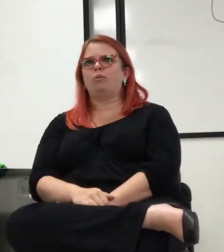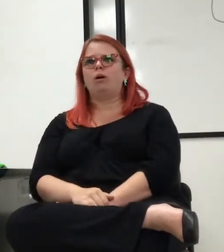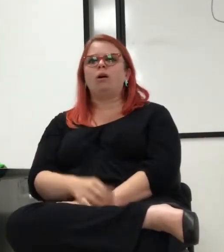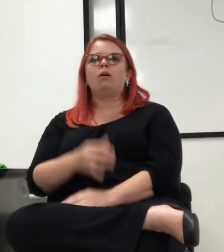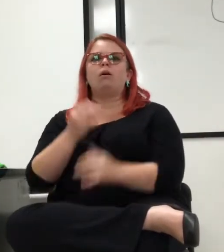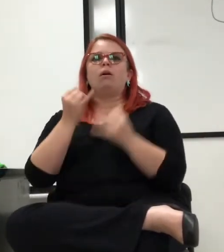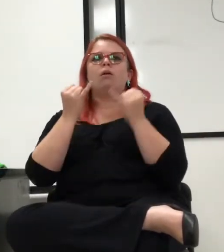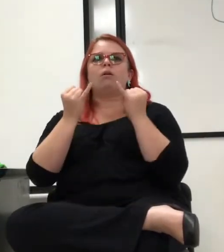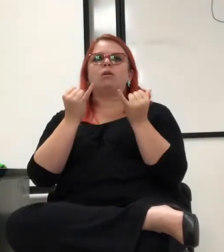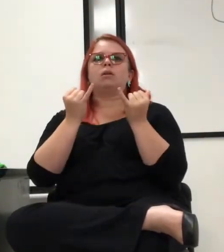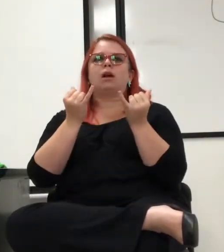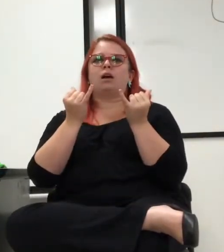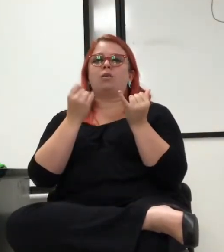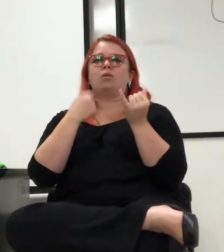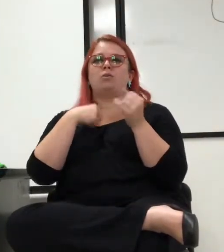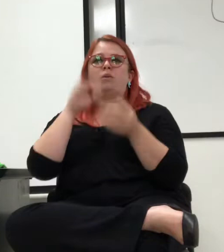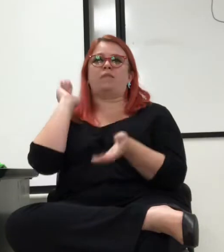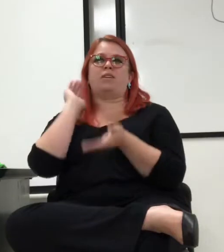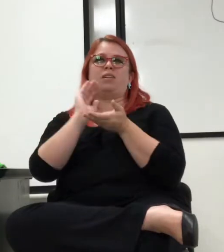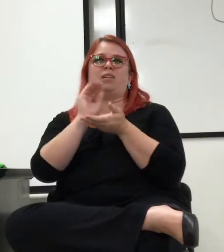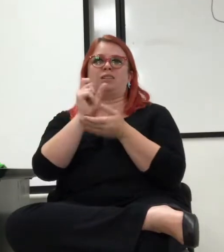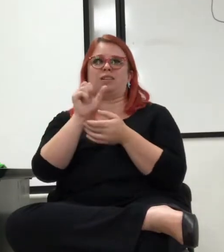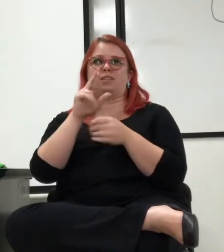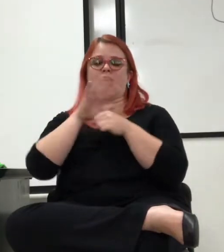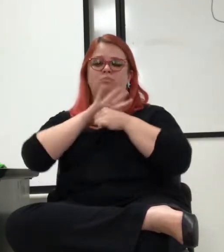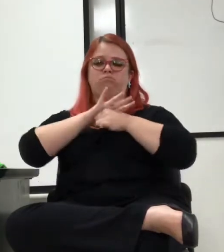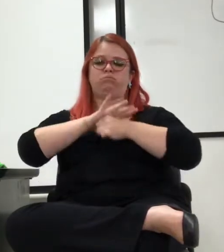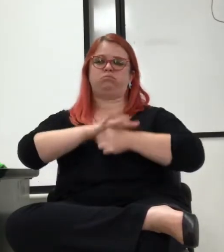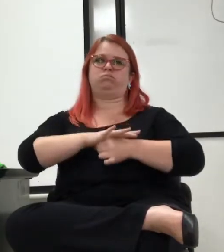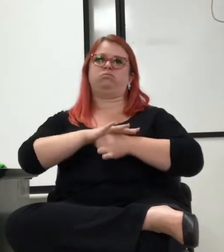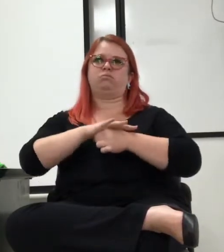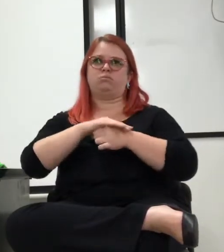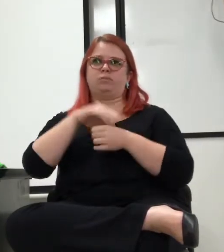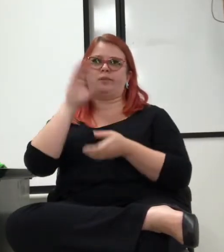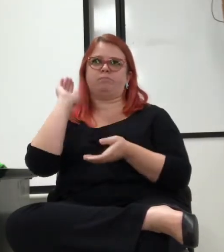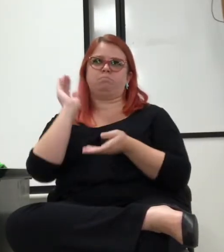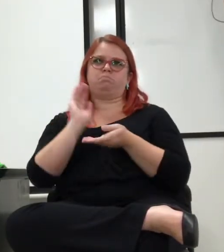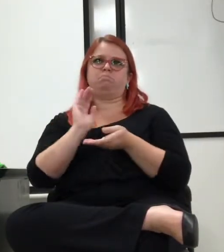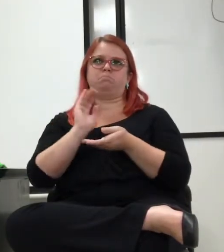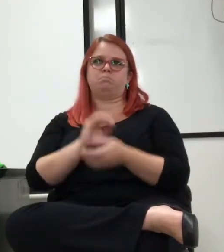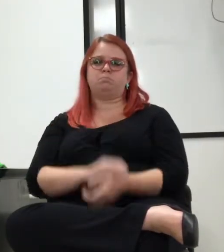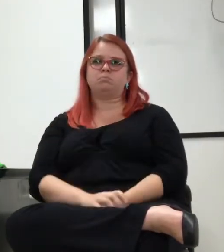Now you have less air pushing down on top of you.